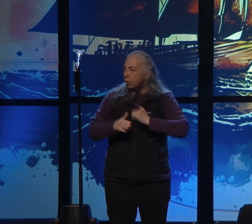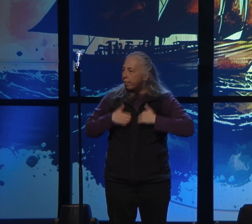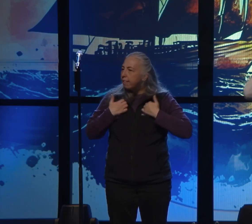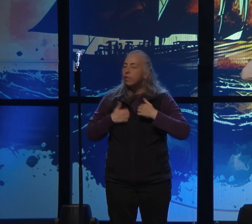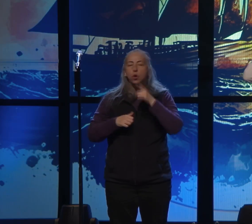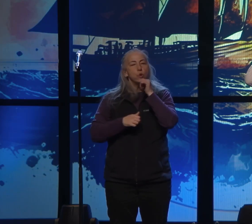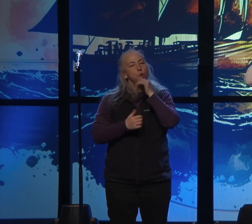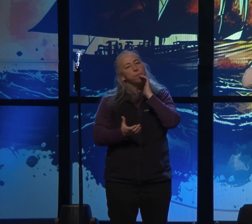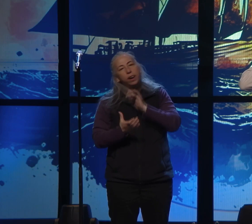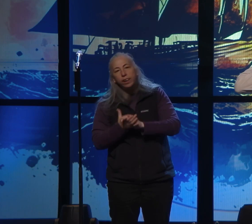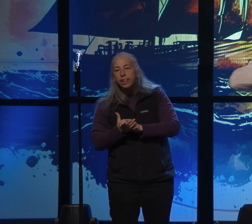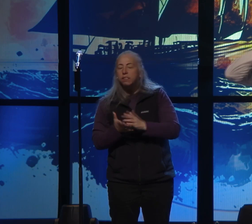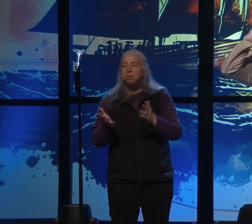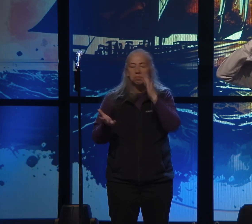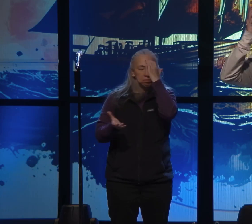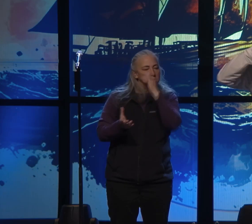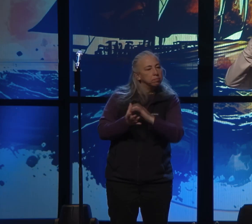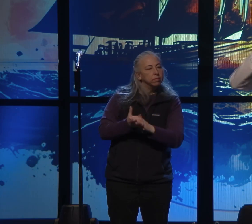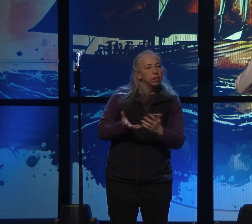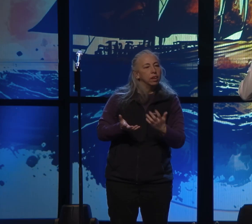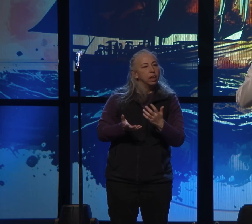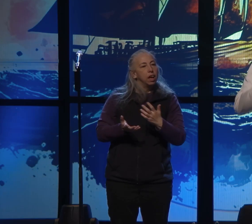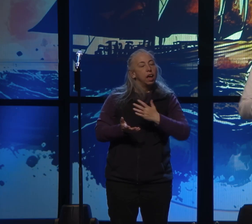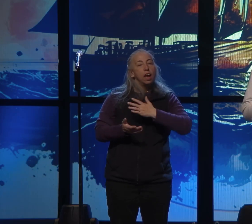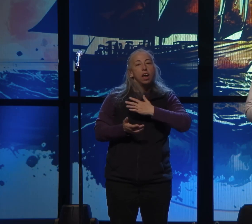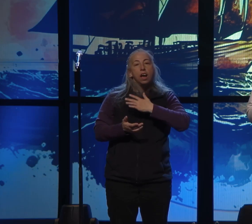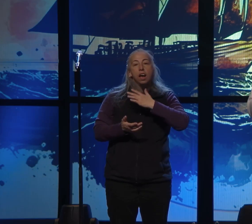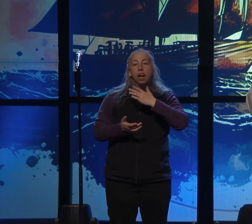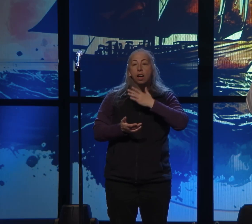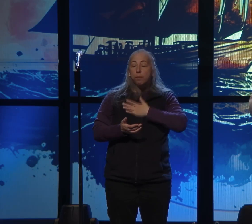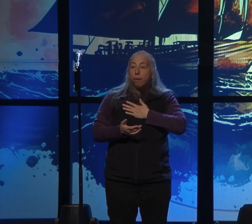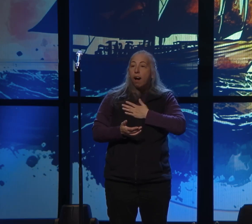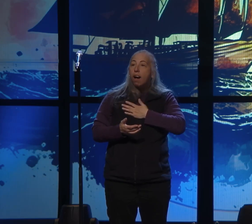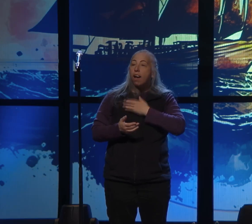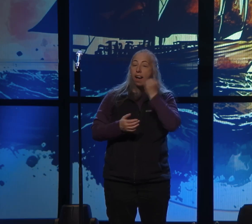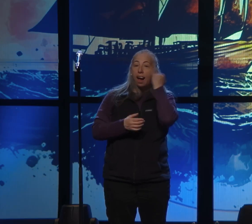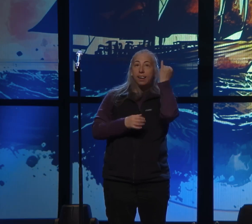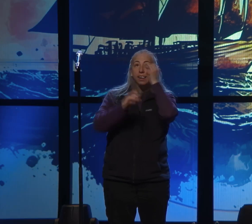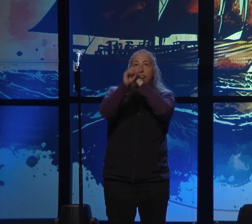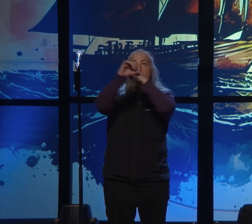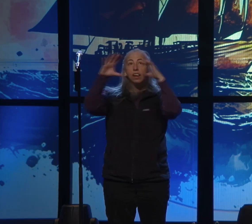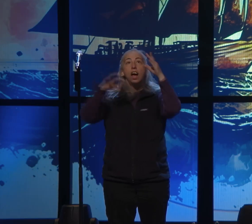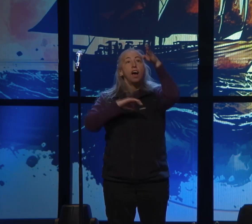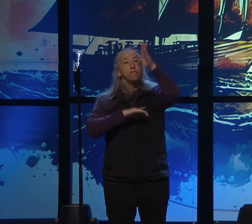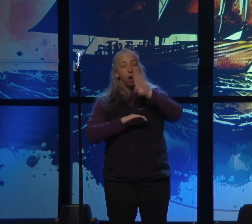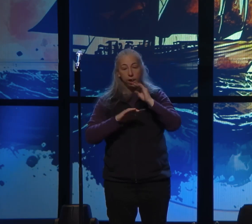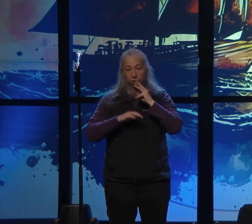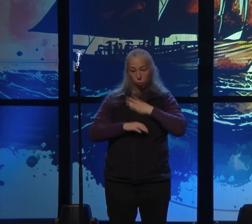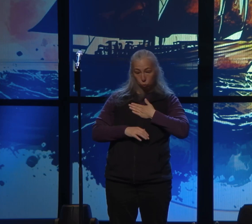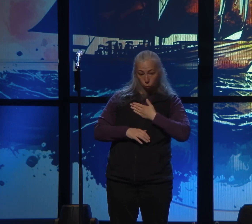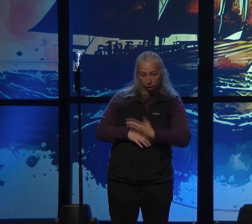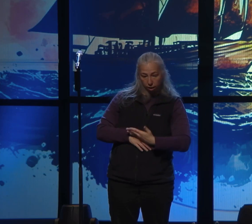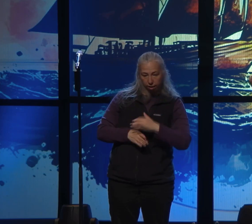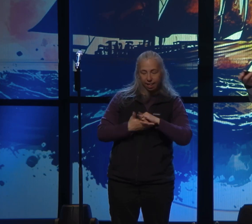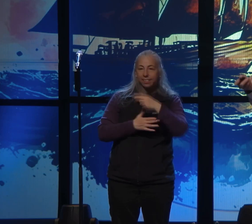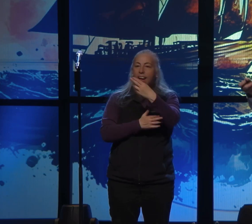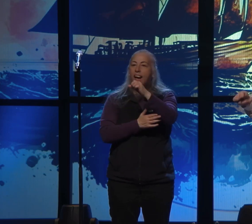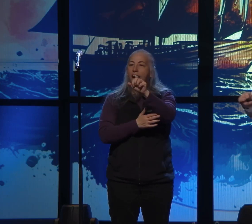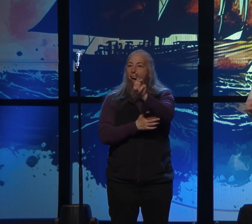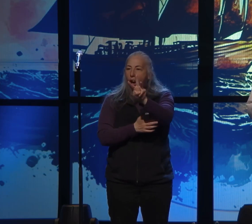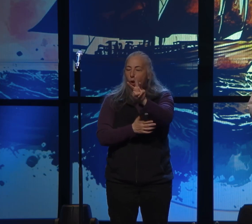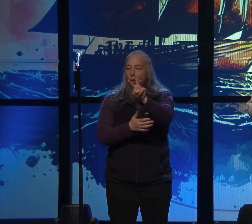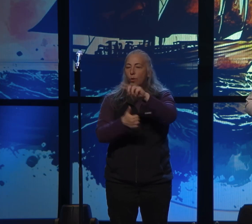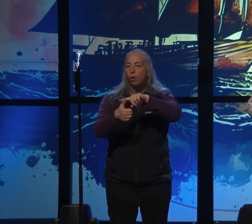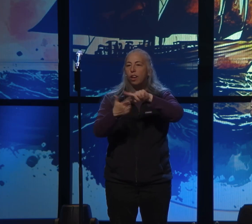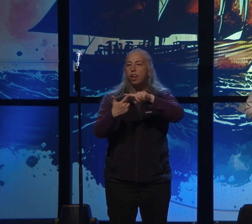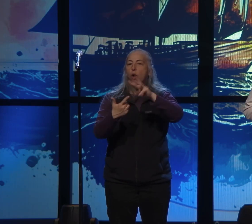married to. See, my assessment is that God's will, what we call God's will, is really about the how and the why of the stuff